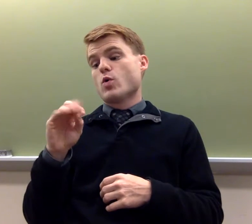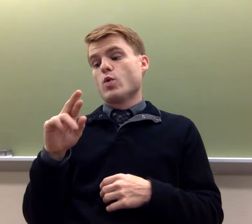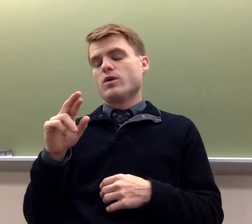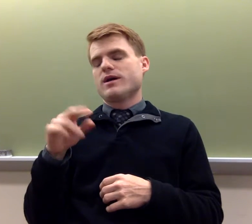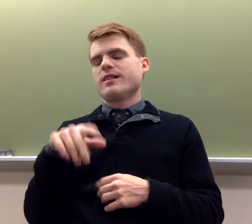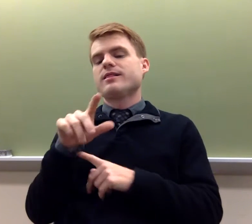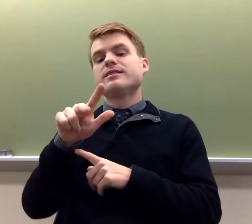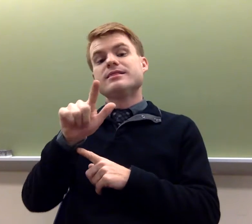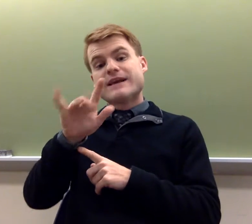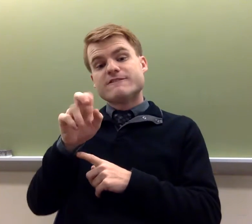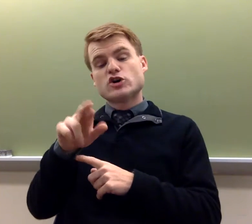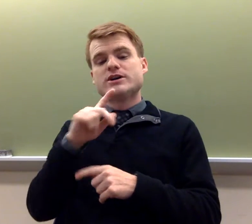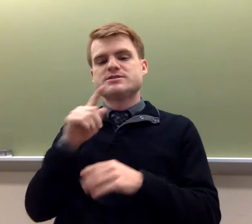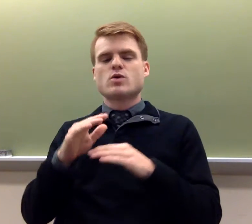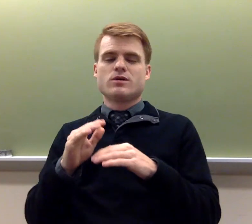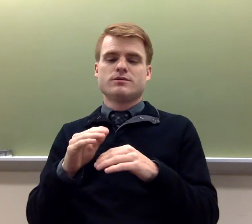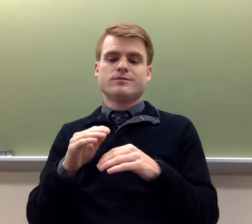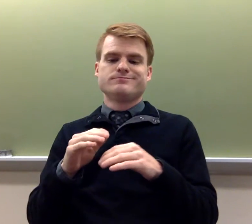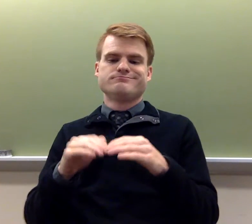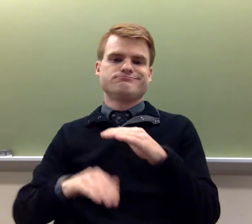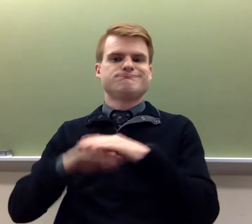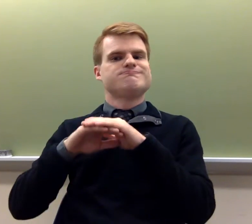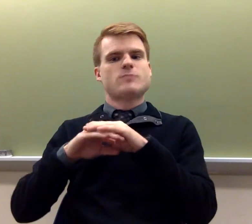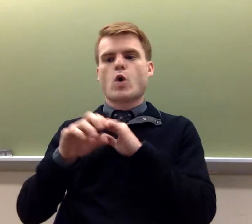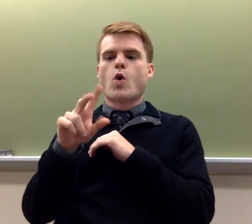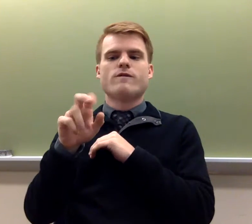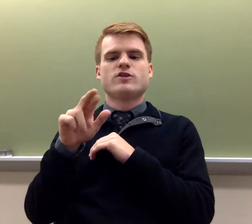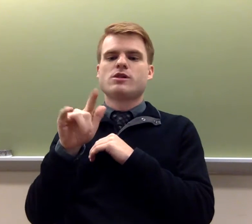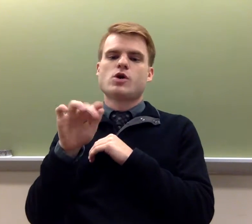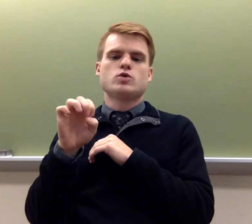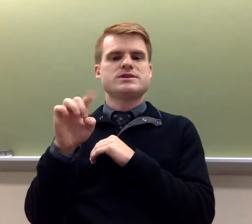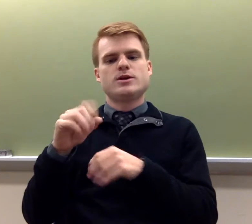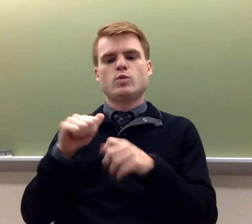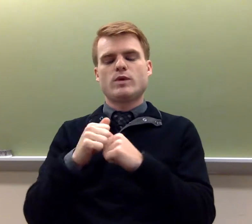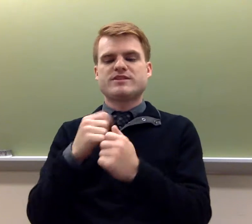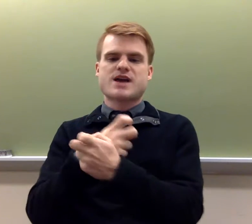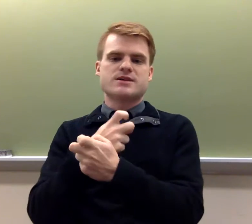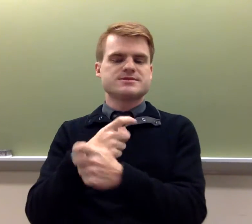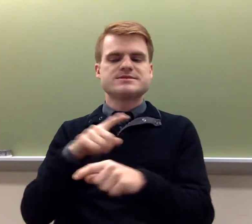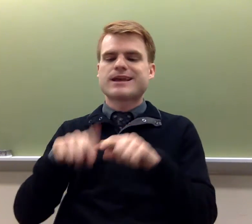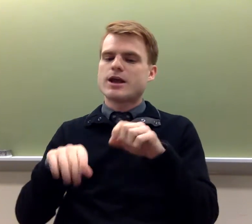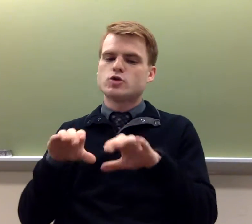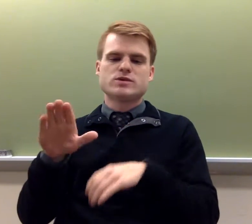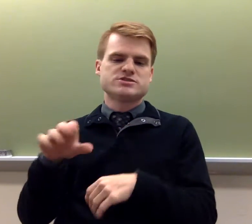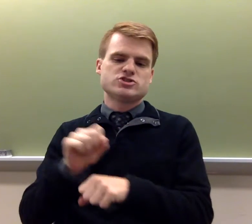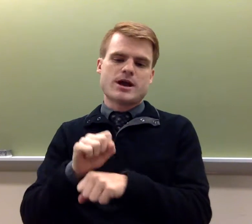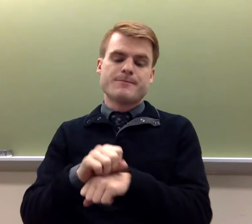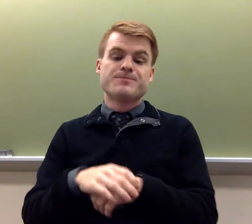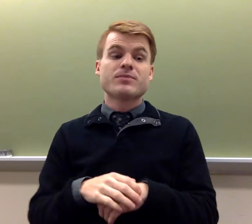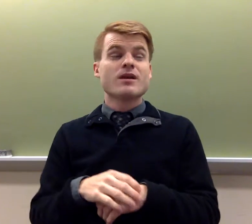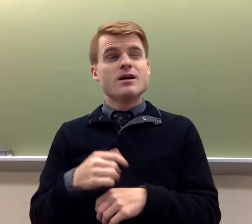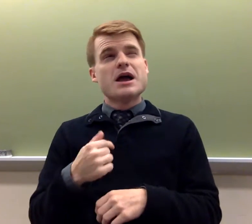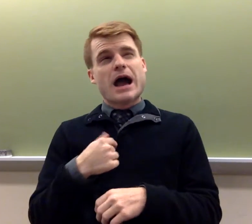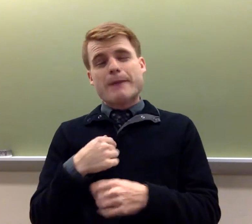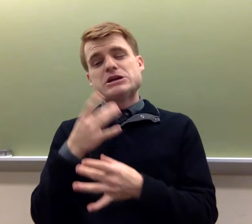toxins, it can't do its job. So I'm very interested in something that will affect the liver,